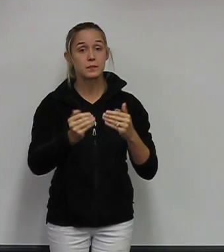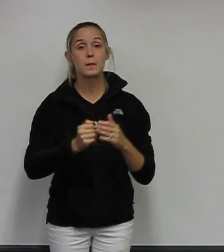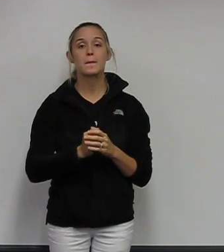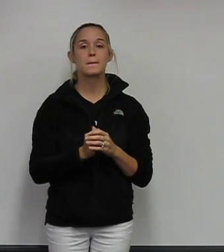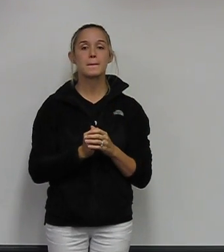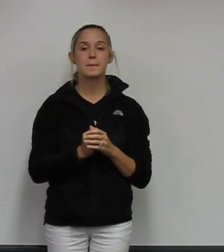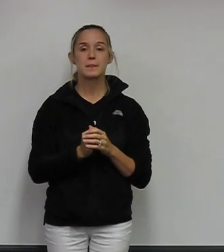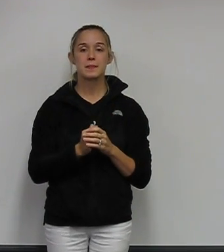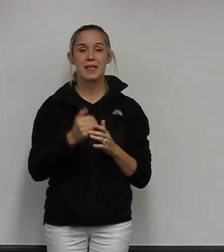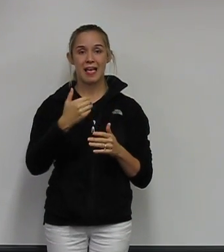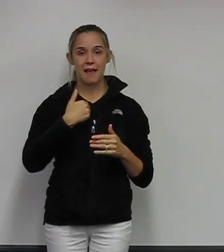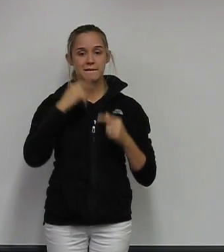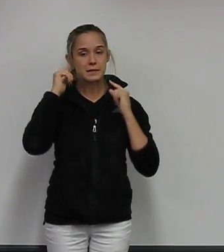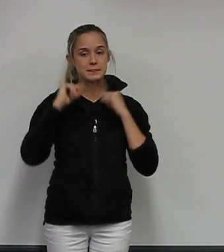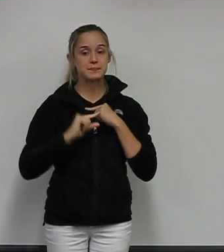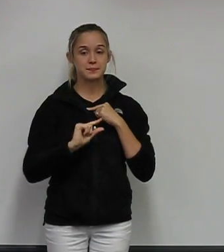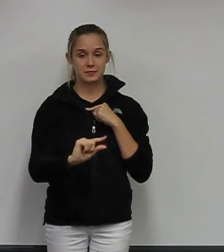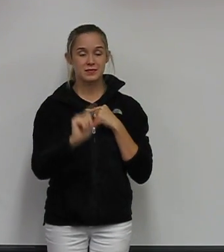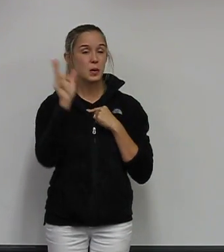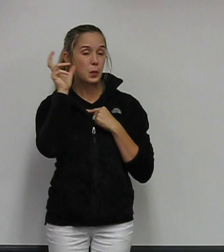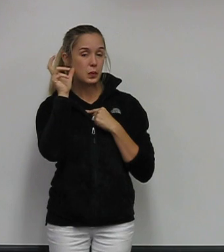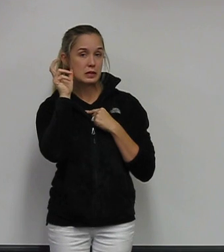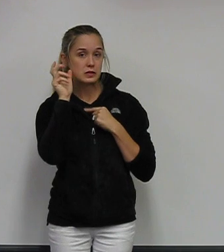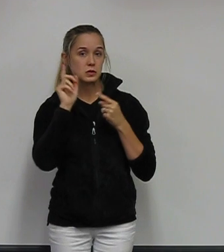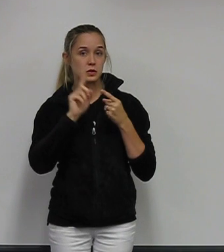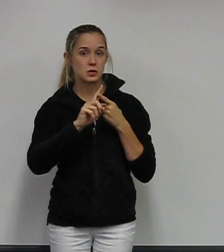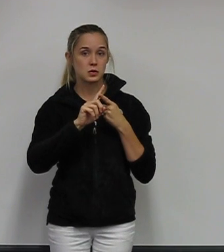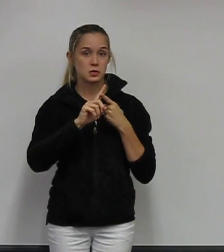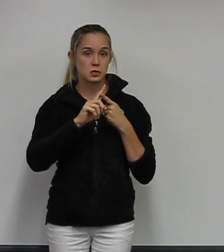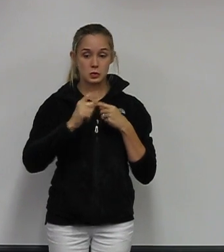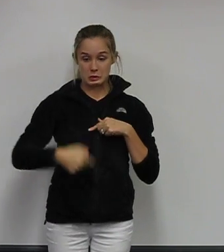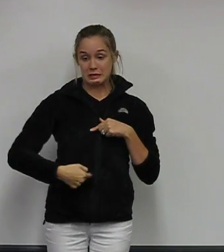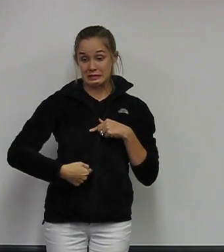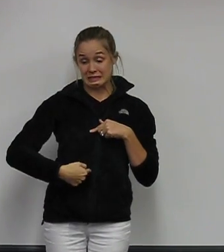have my stethoscope, I'm going to go ahead and listen to the bowel sounds in Zach's belly.